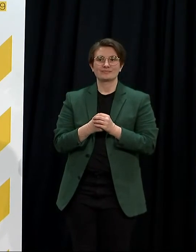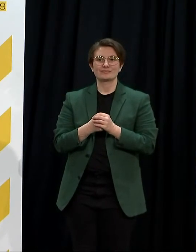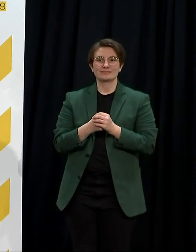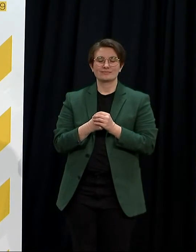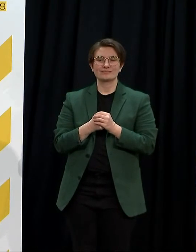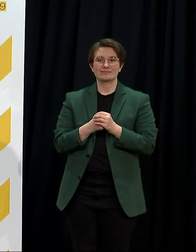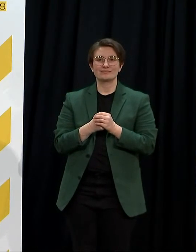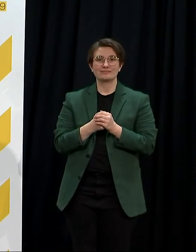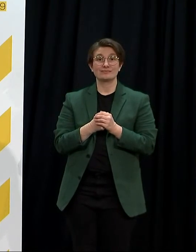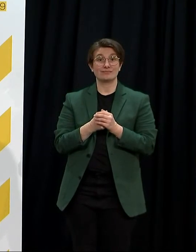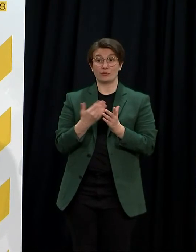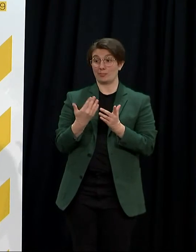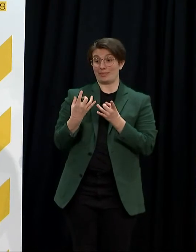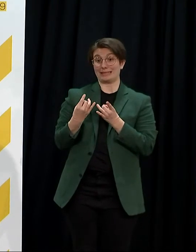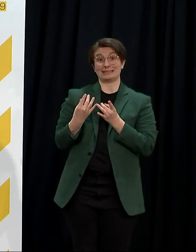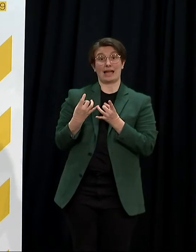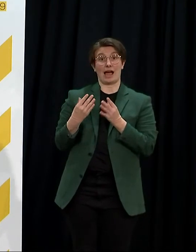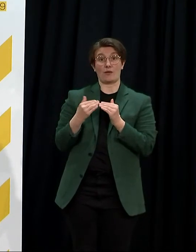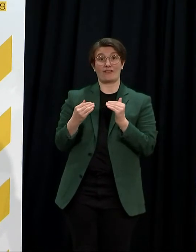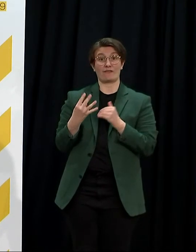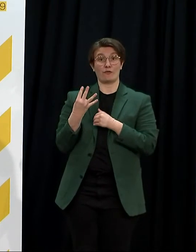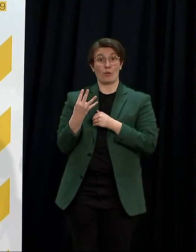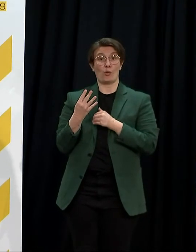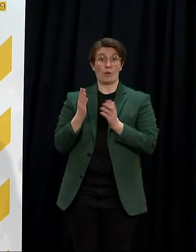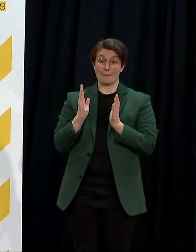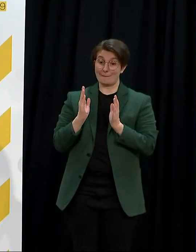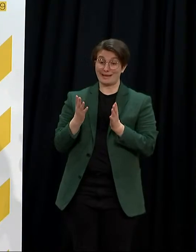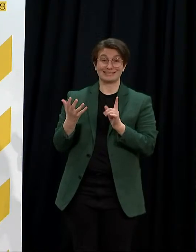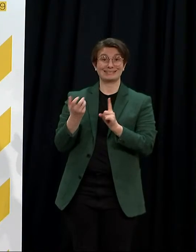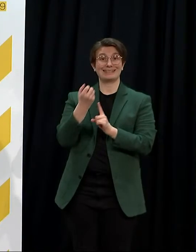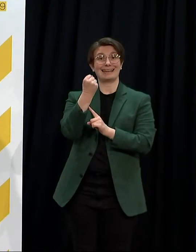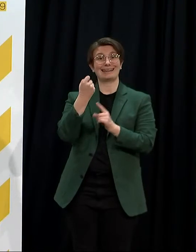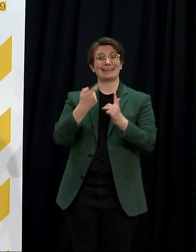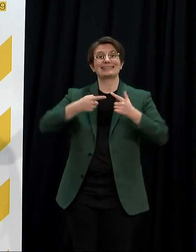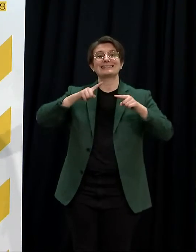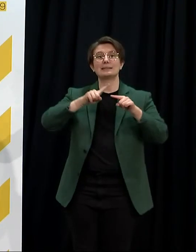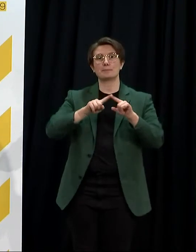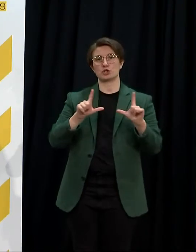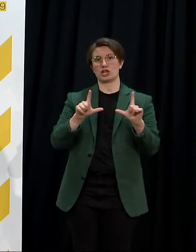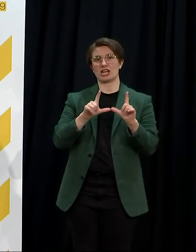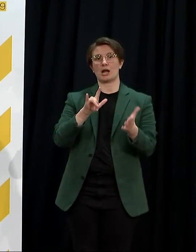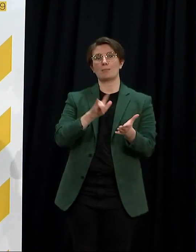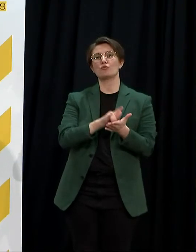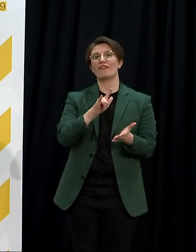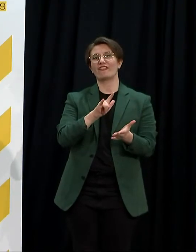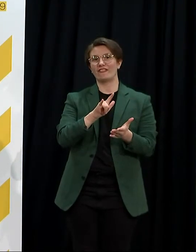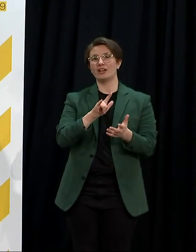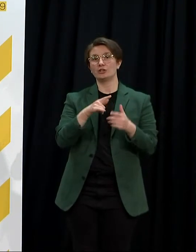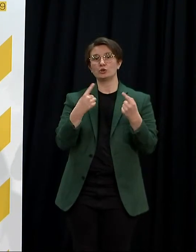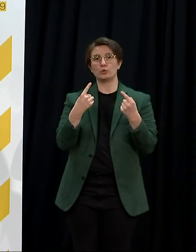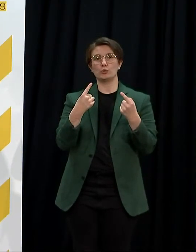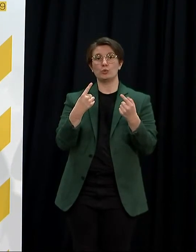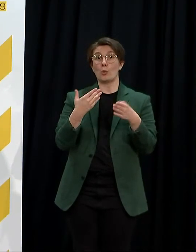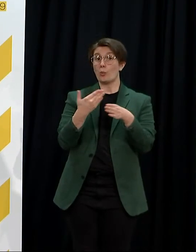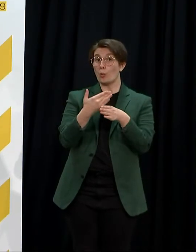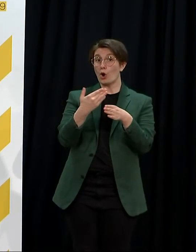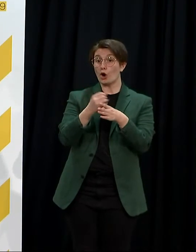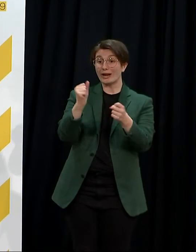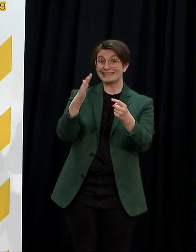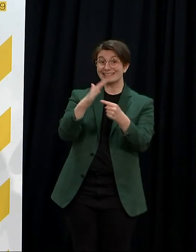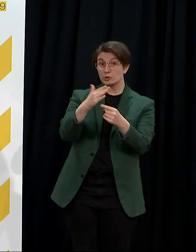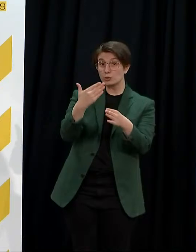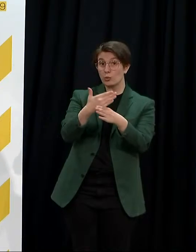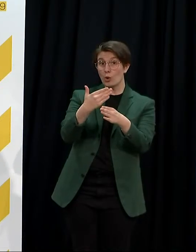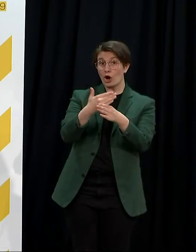that exemption to move through. And for instance, you've only been able to do so if you've been able to work as an essential